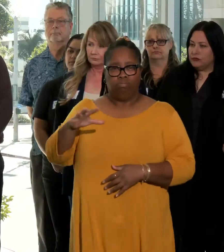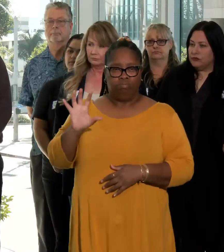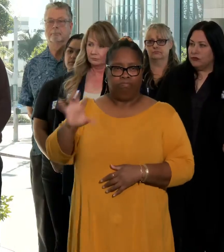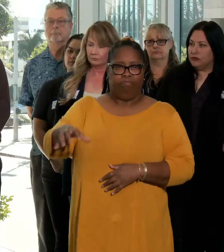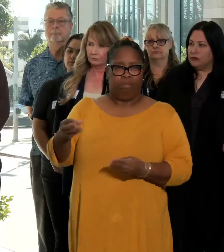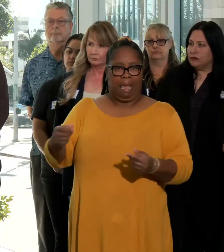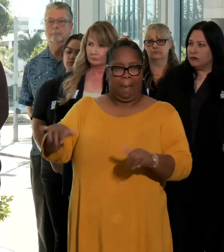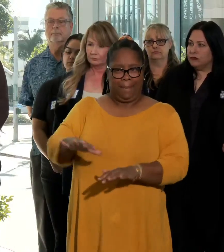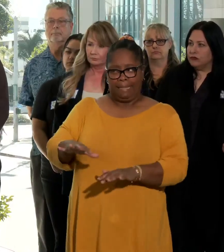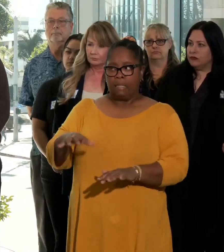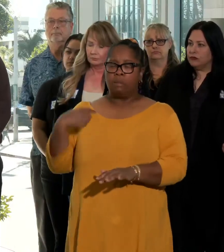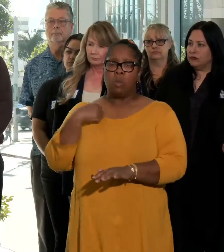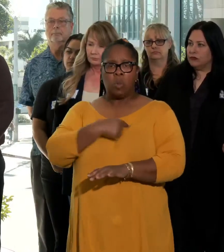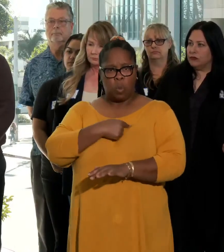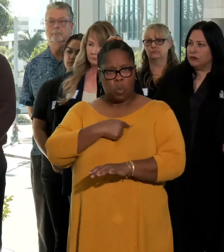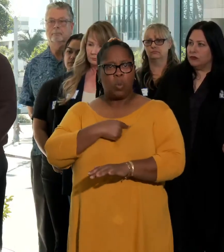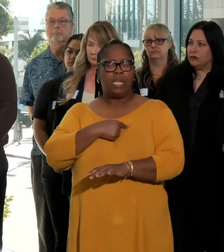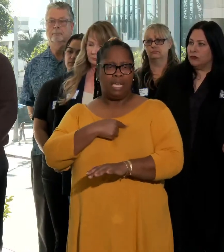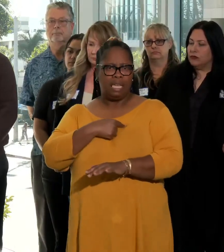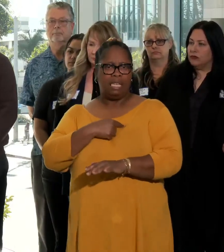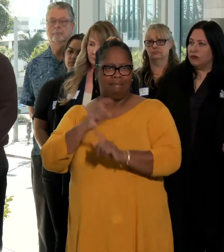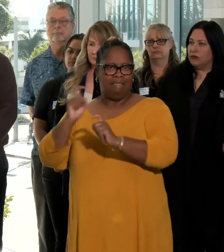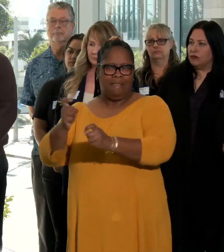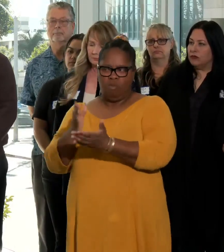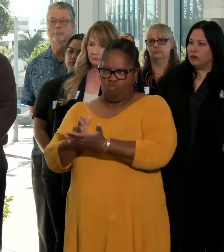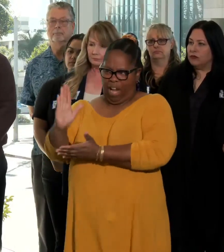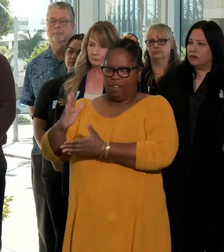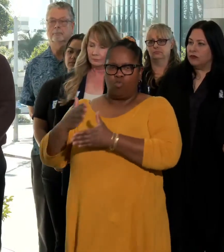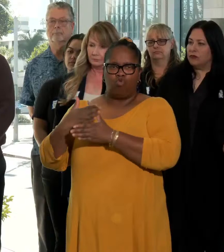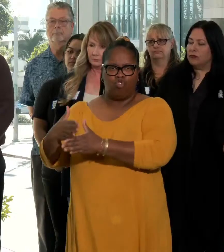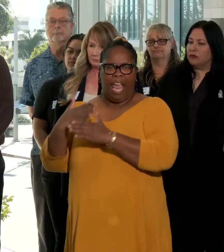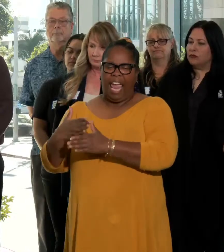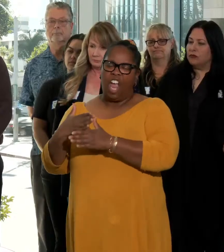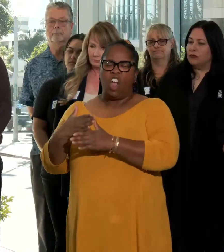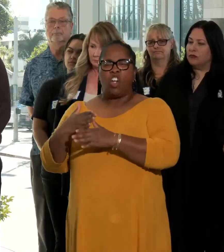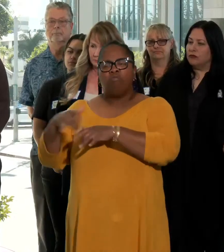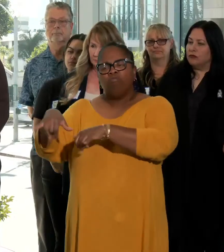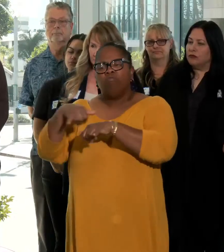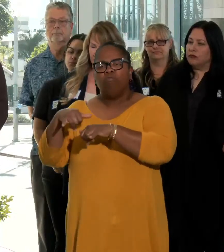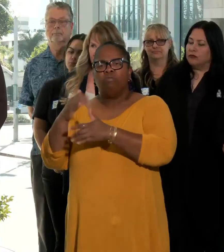we're afforded the right to share with SPCA-LA the common areas of the campus.